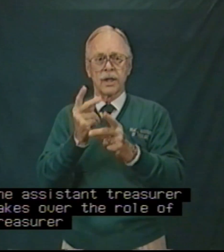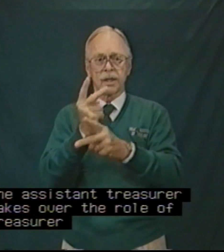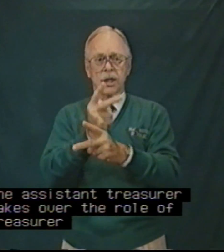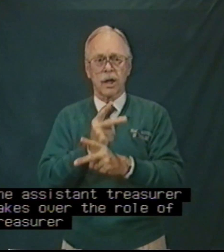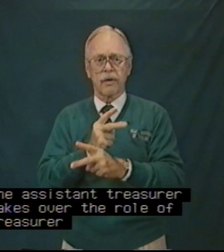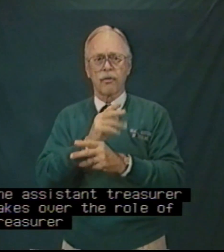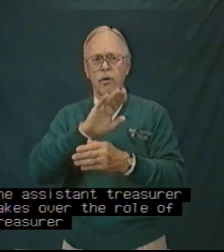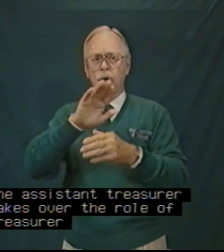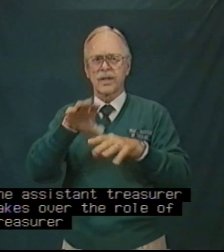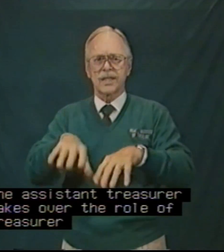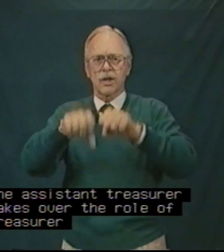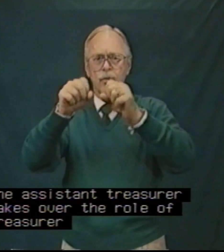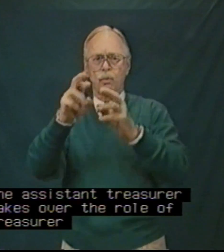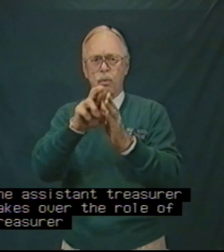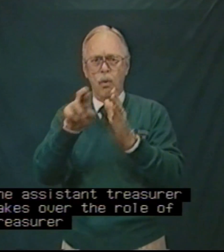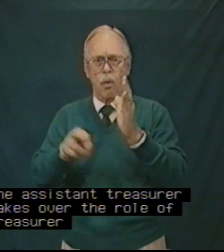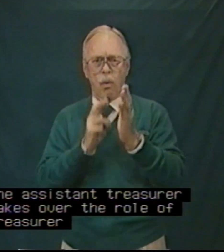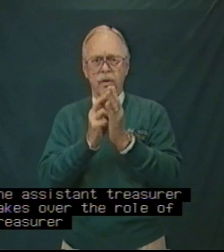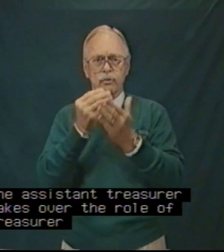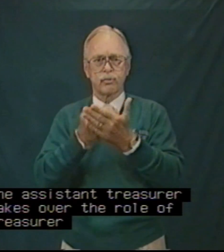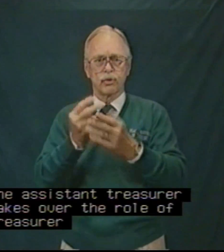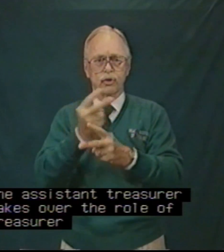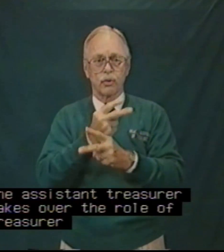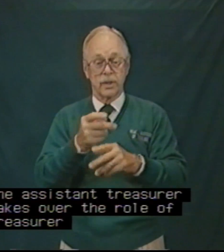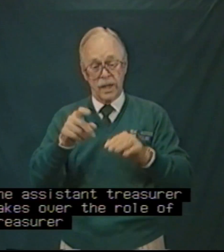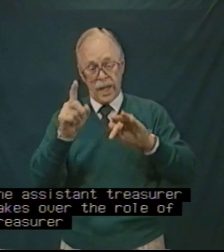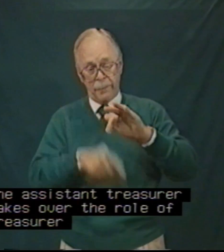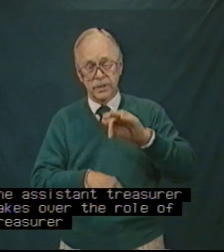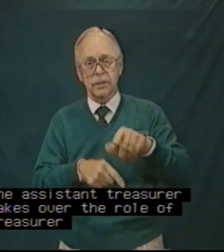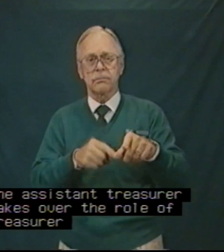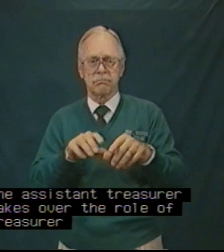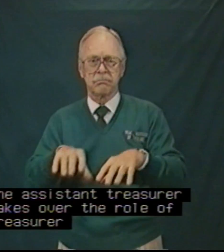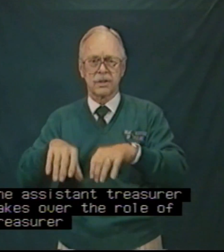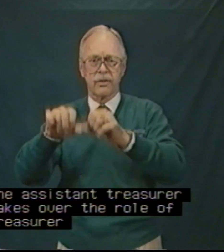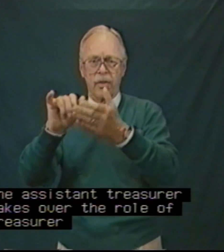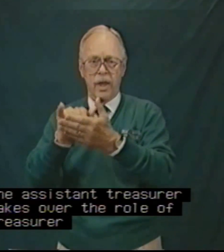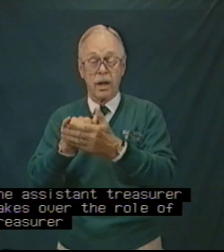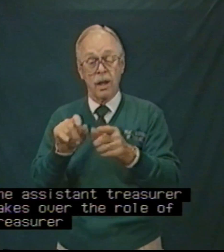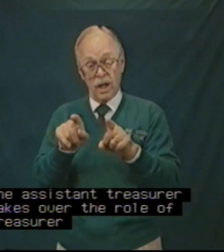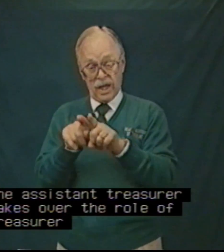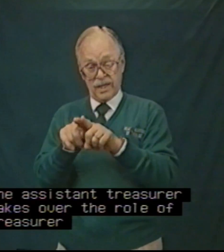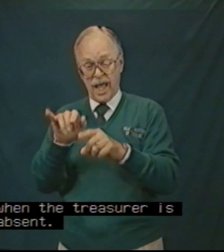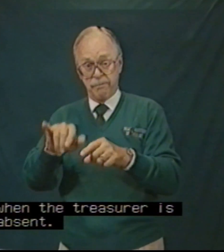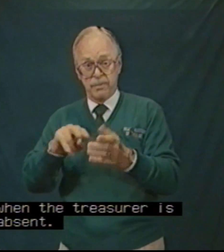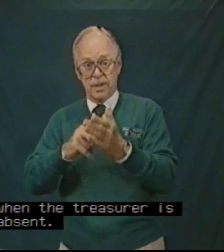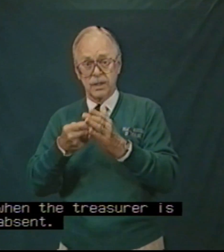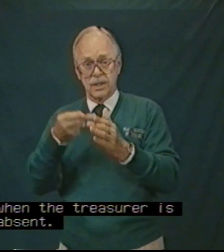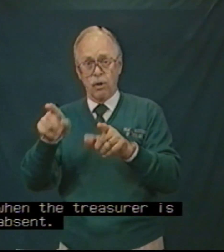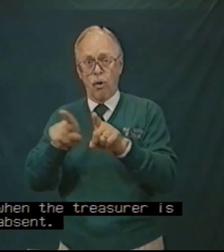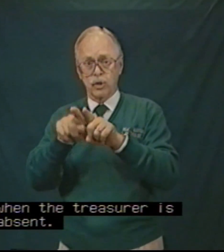when the Treasurer is absent. As such, he also must have the authority to sign checks.